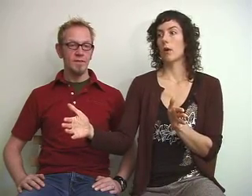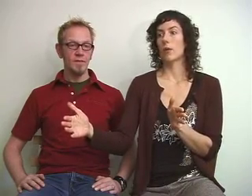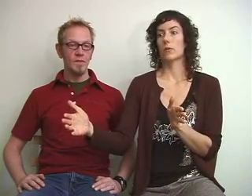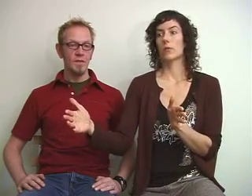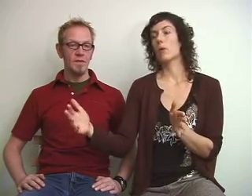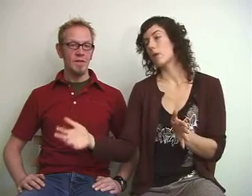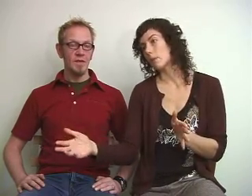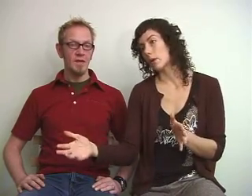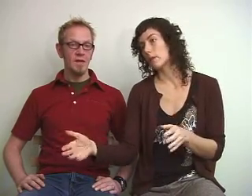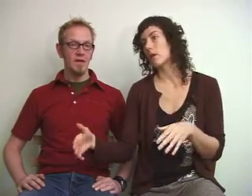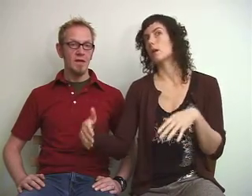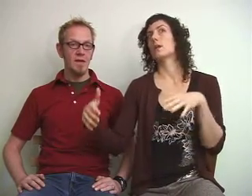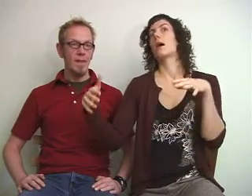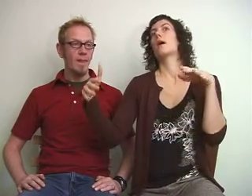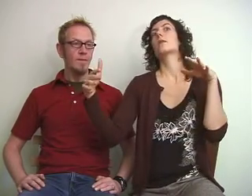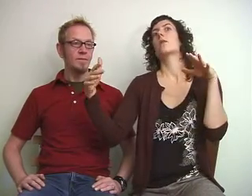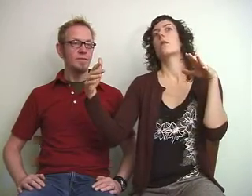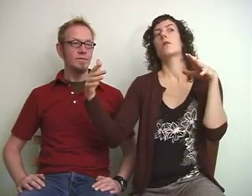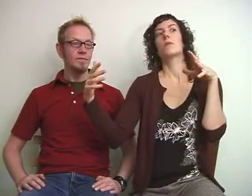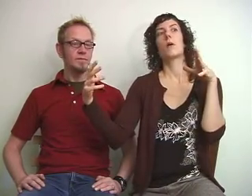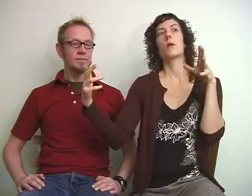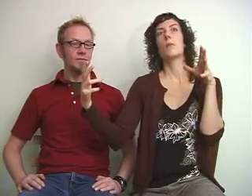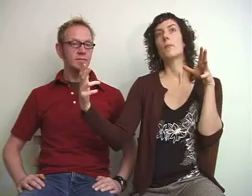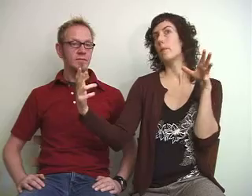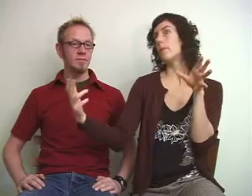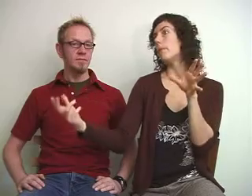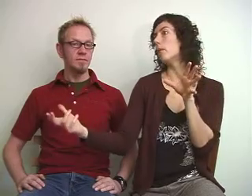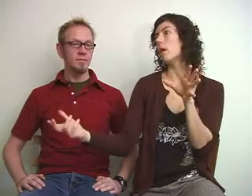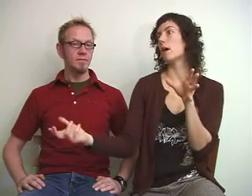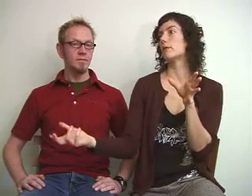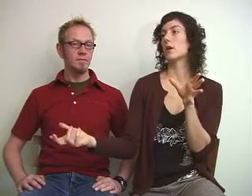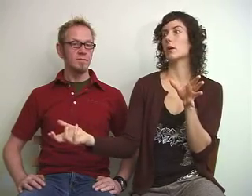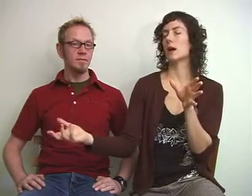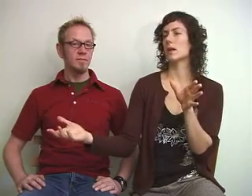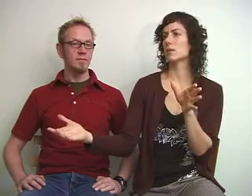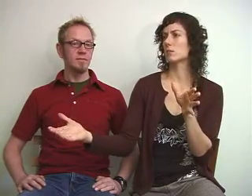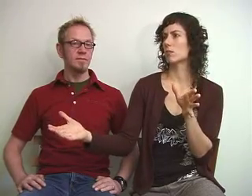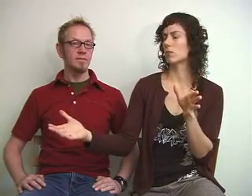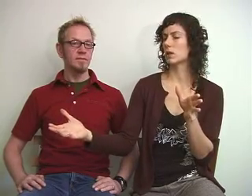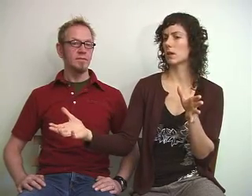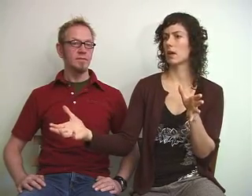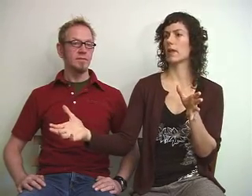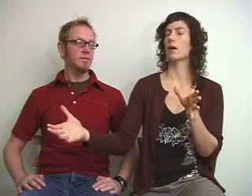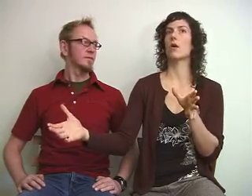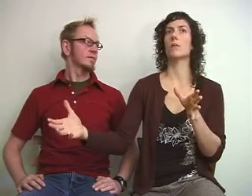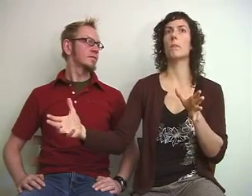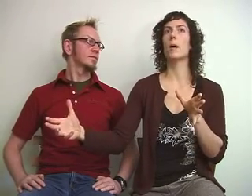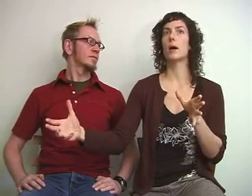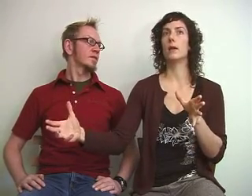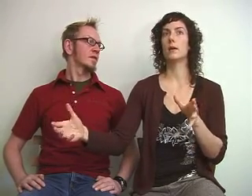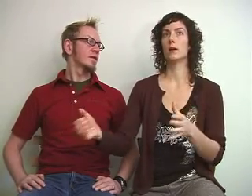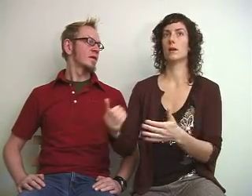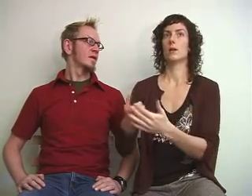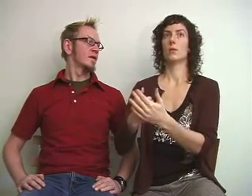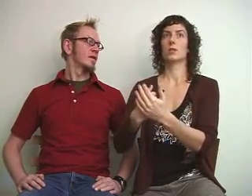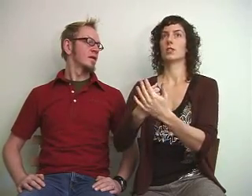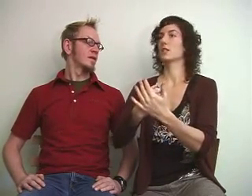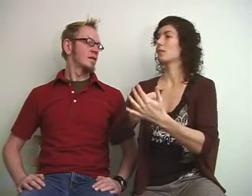or rolling point of contact, or I've taught a class which I think I called mud, which is just